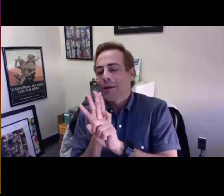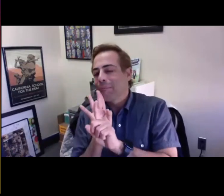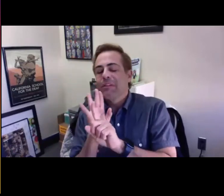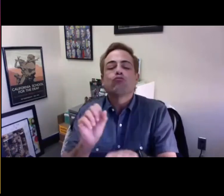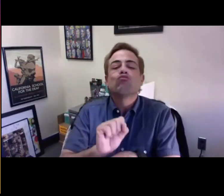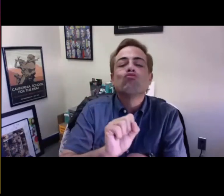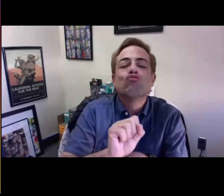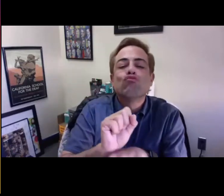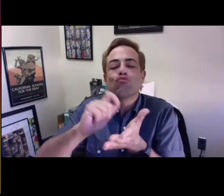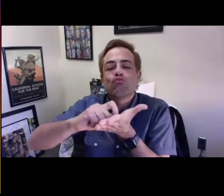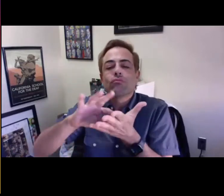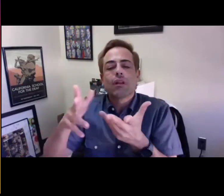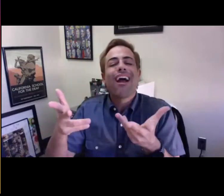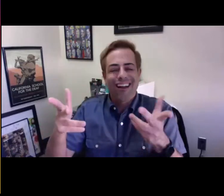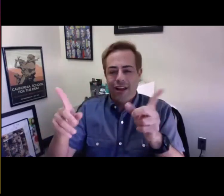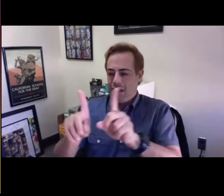they might,